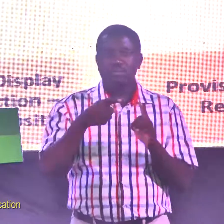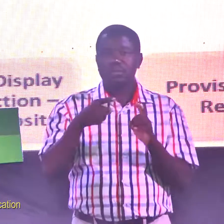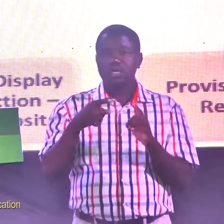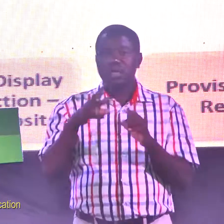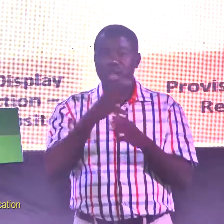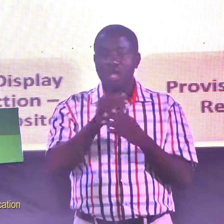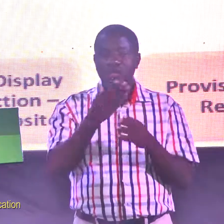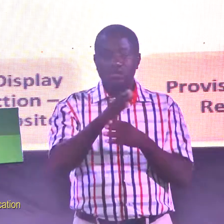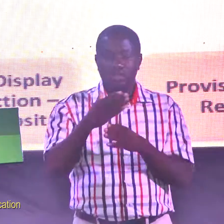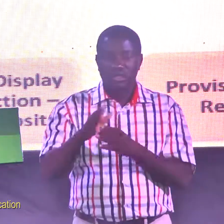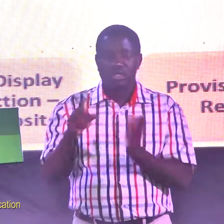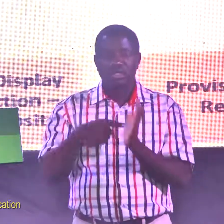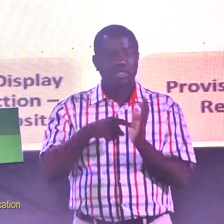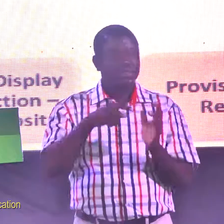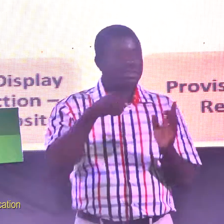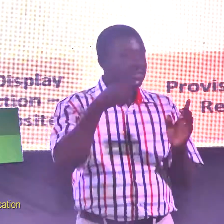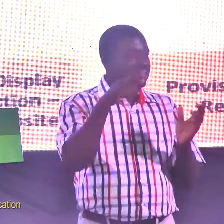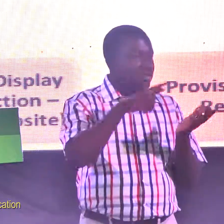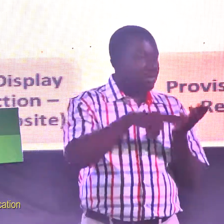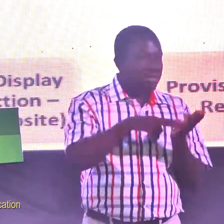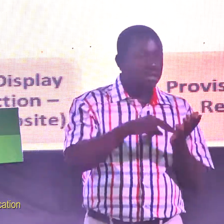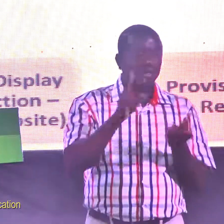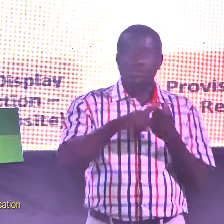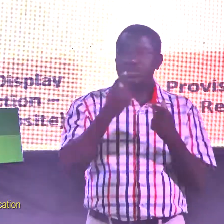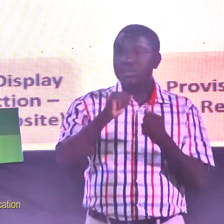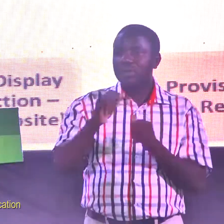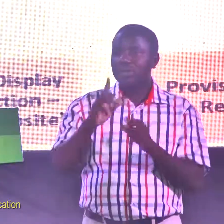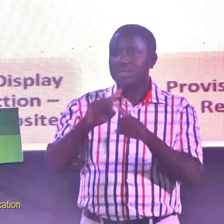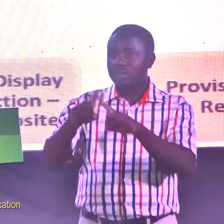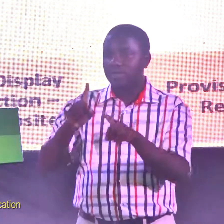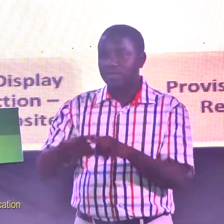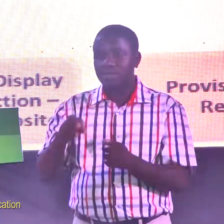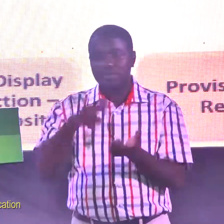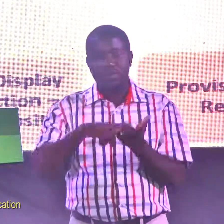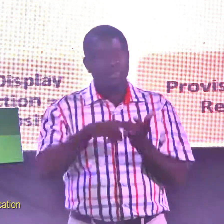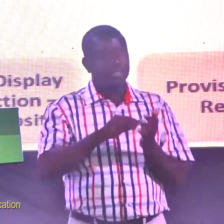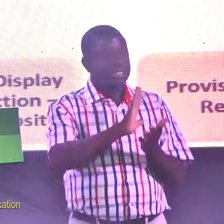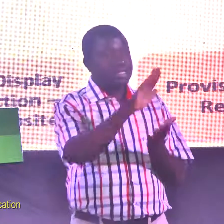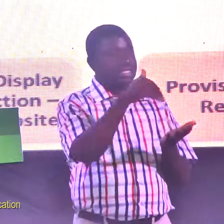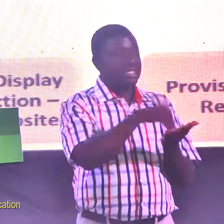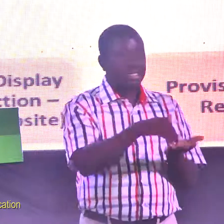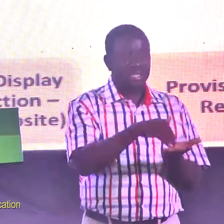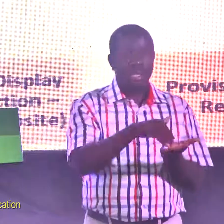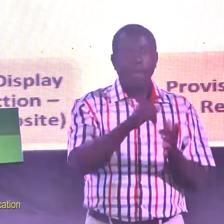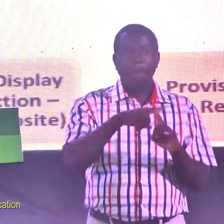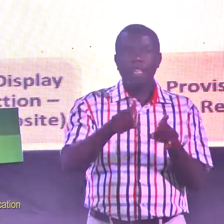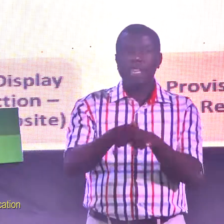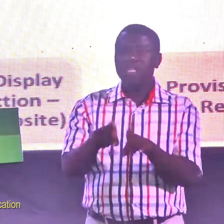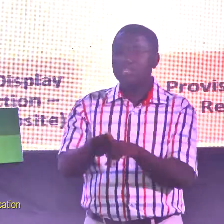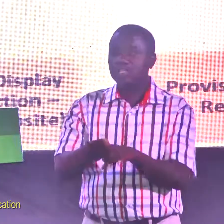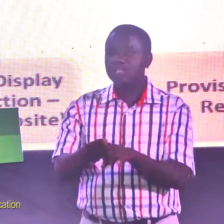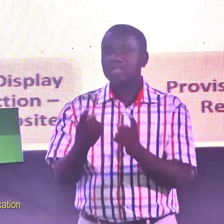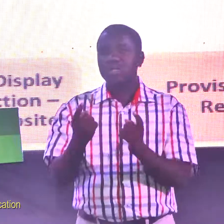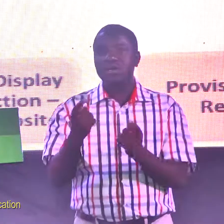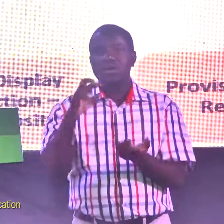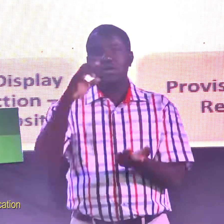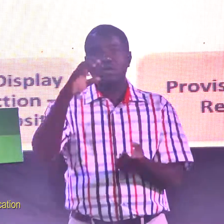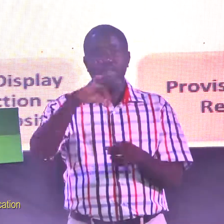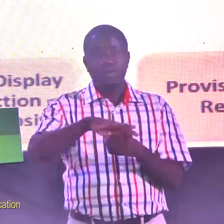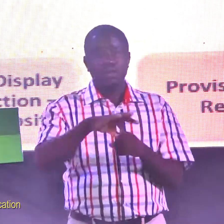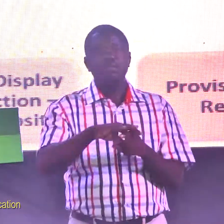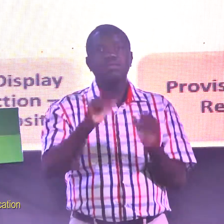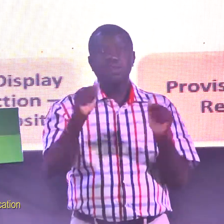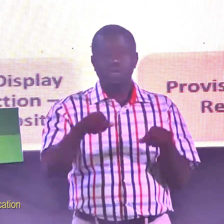those registers to the respective registration centers, but also voters